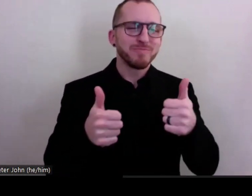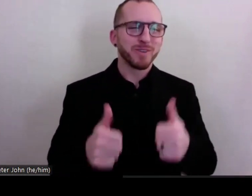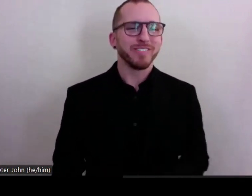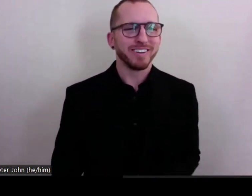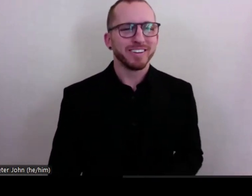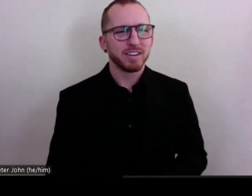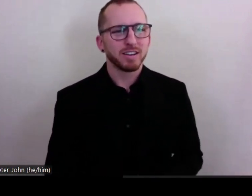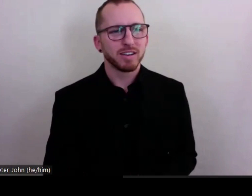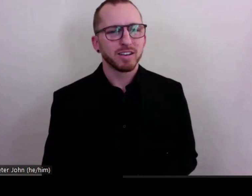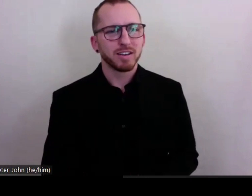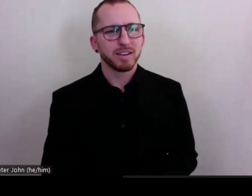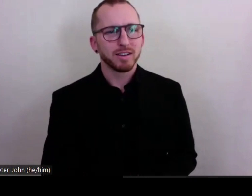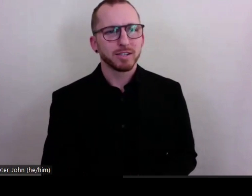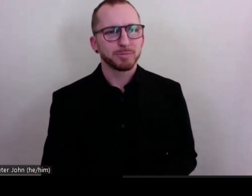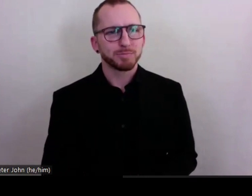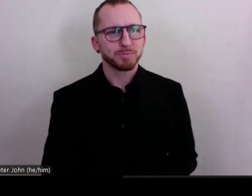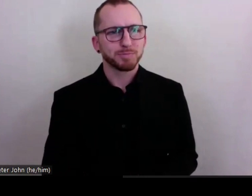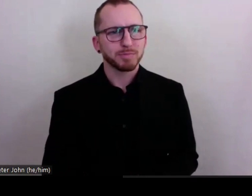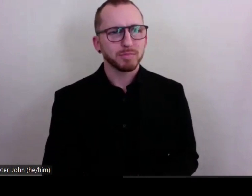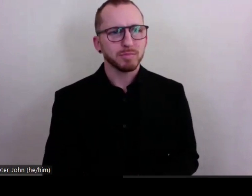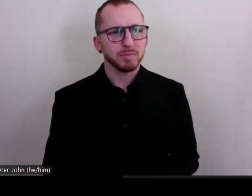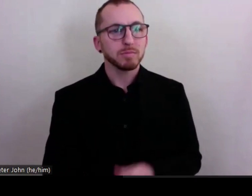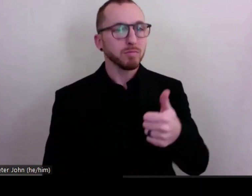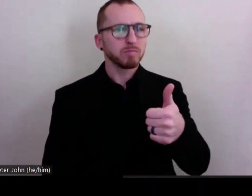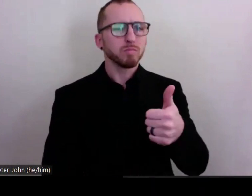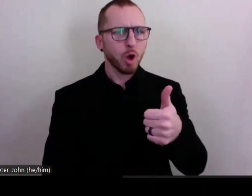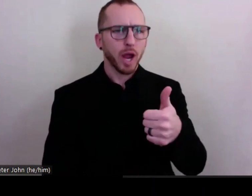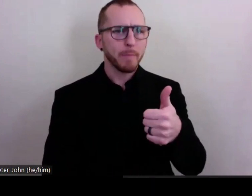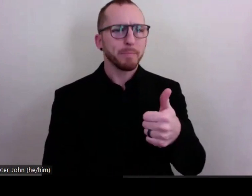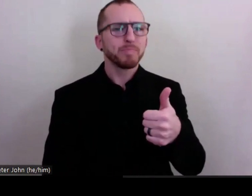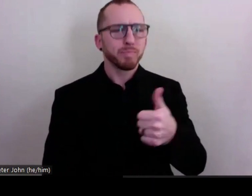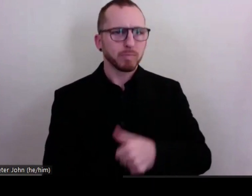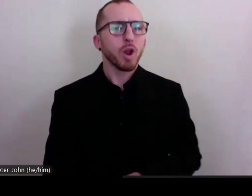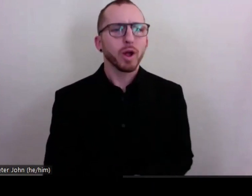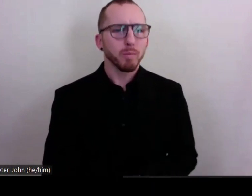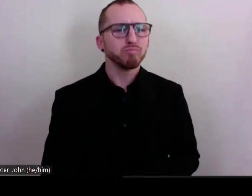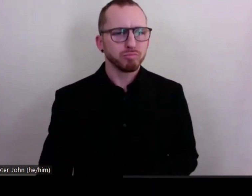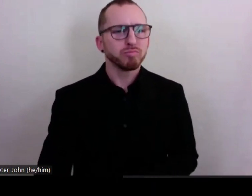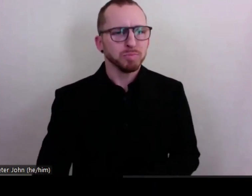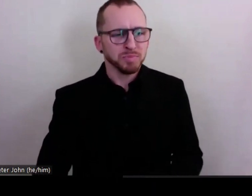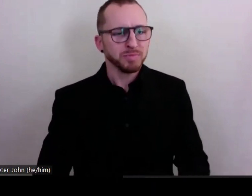it. I'm gonna turn it on real quick, and then if you could let me know if that's good, we'll adjust it a little bit more. All right.